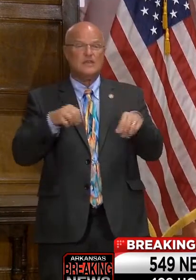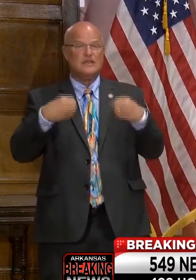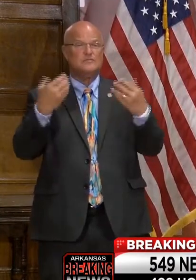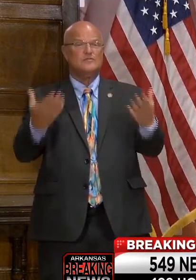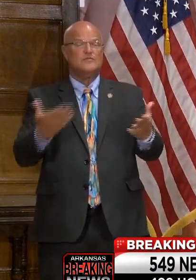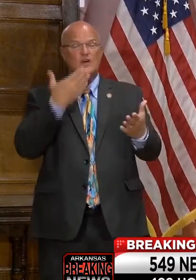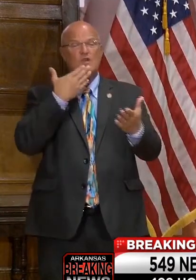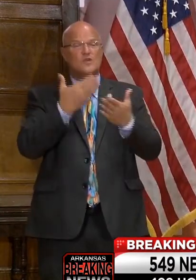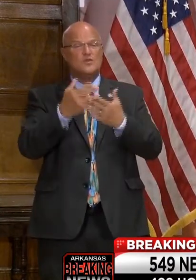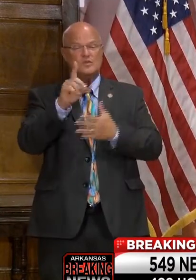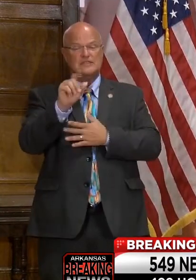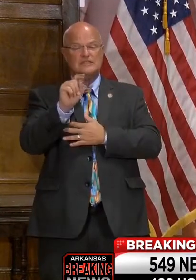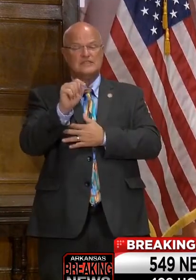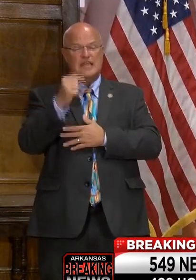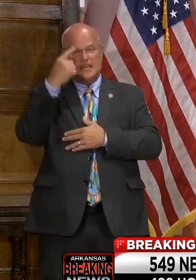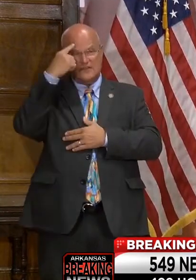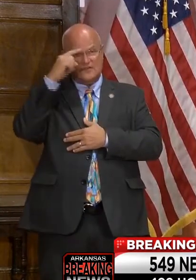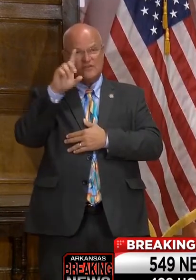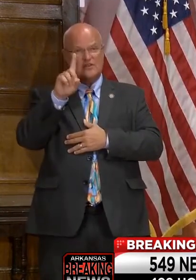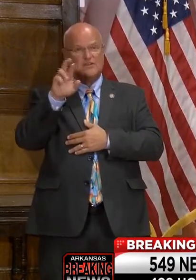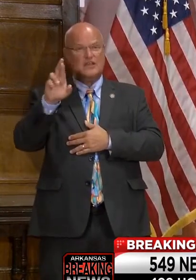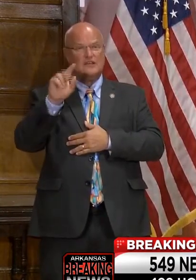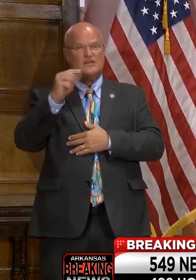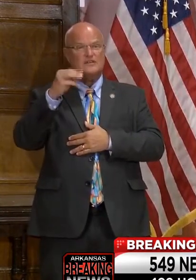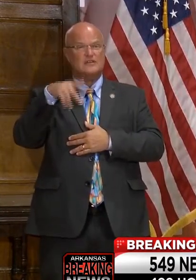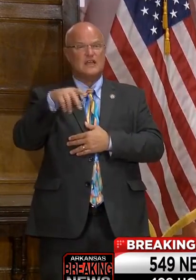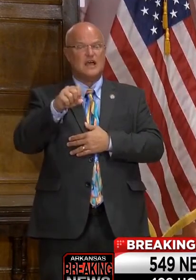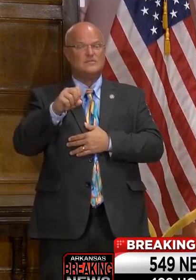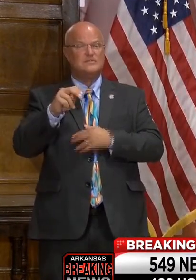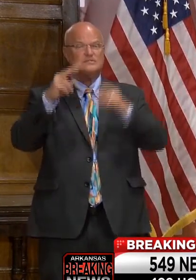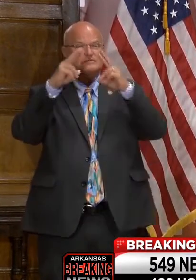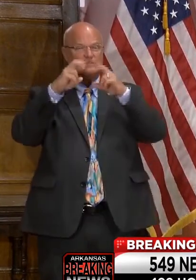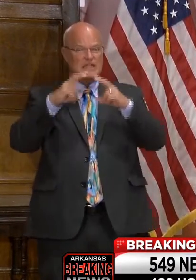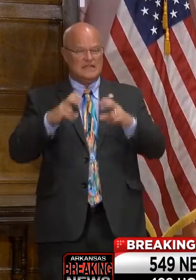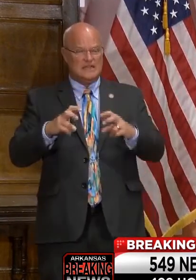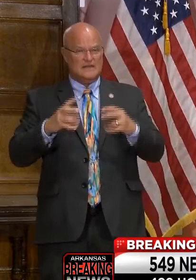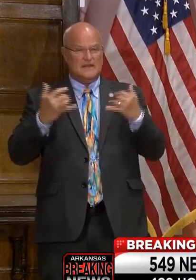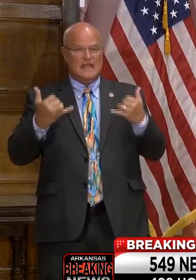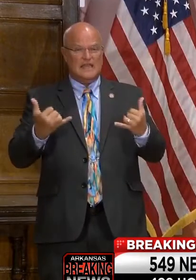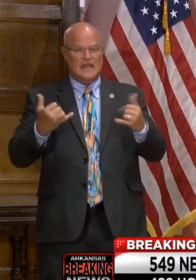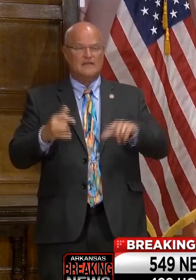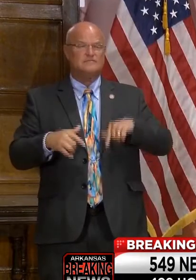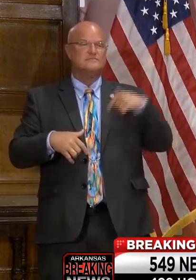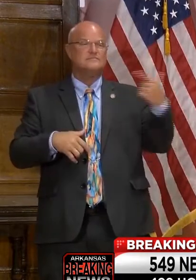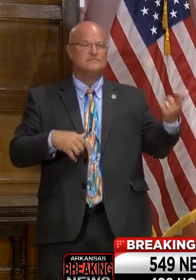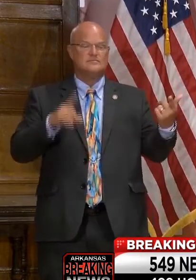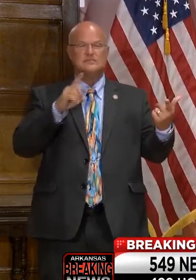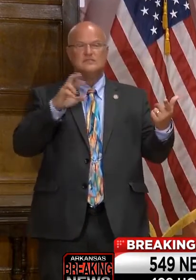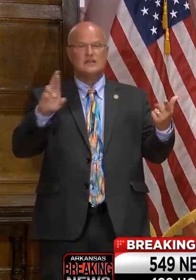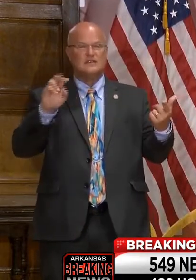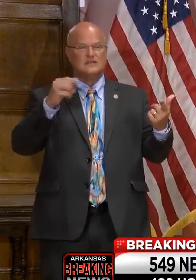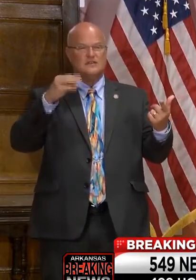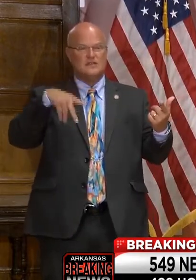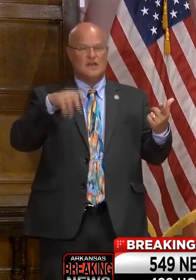provide good data to Dr. Thompson for his analysis. And so with that, I'll stop and turn it over to Dr. Thompson.